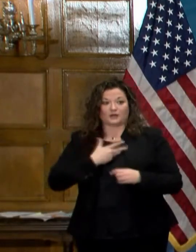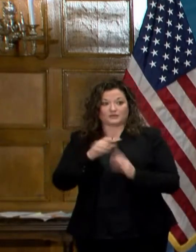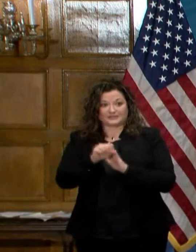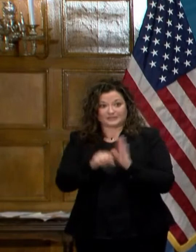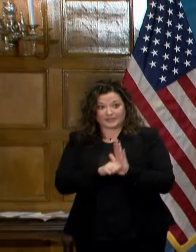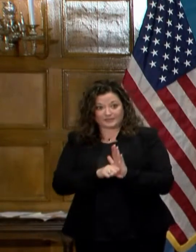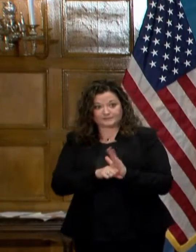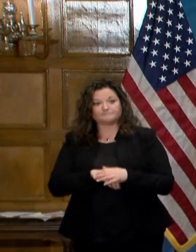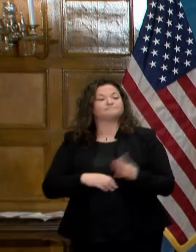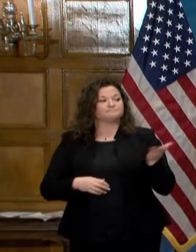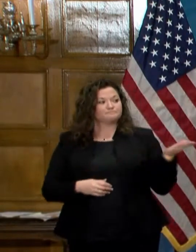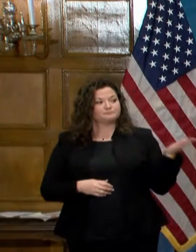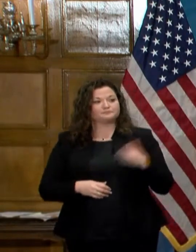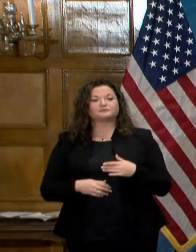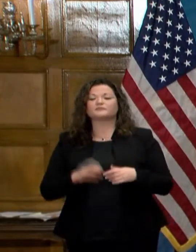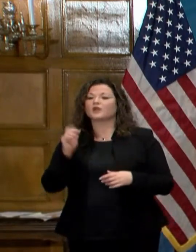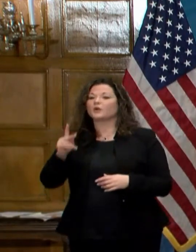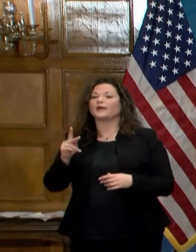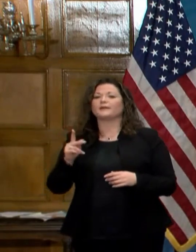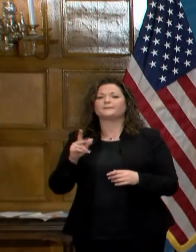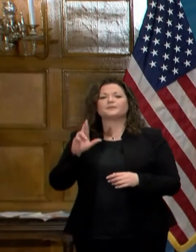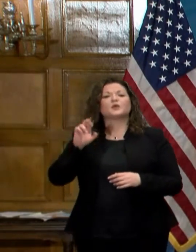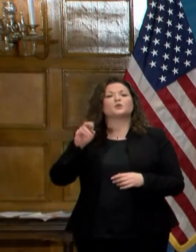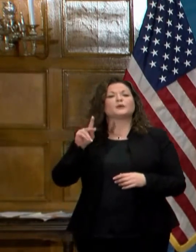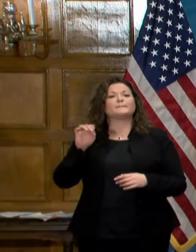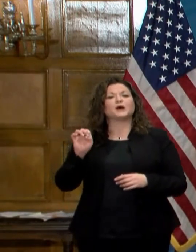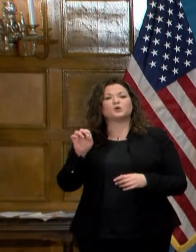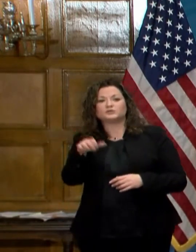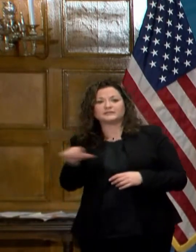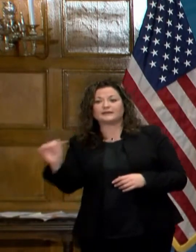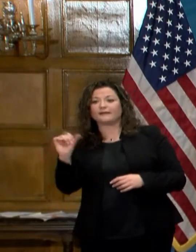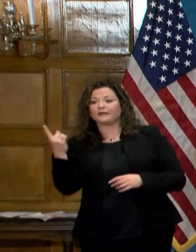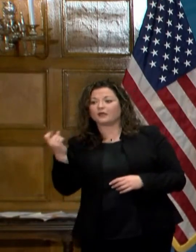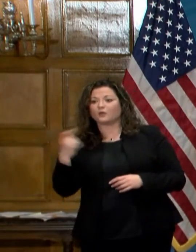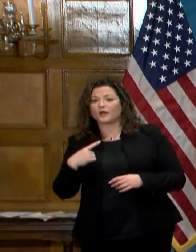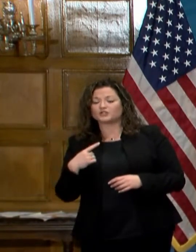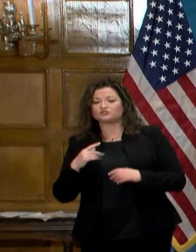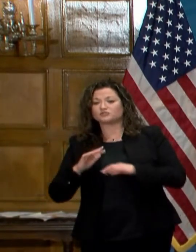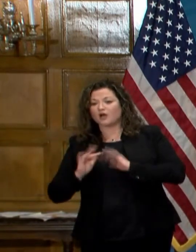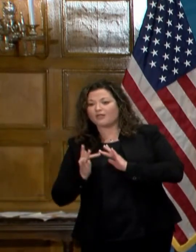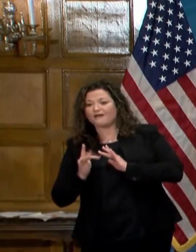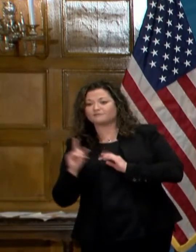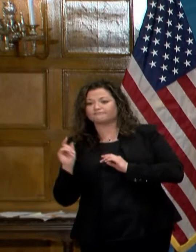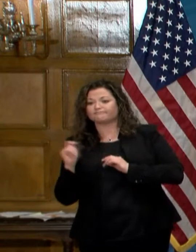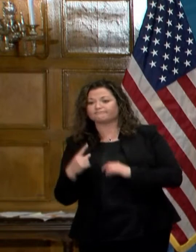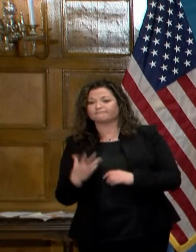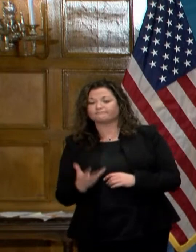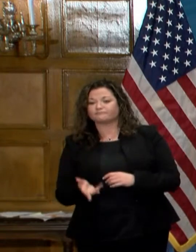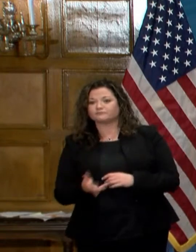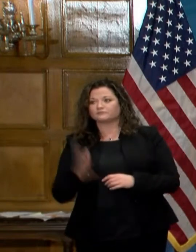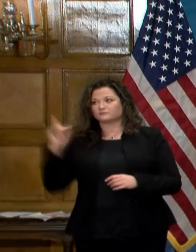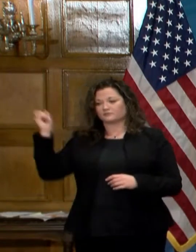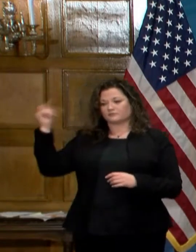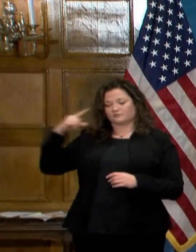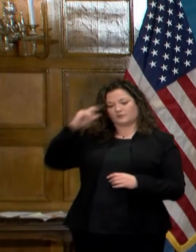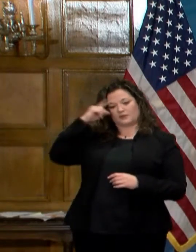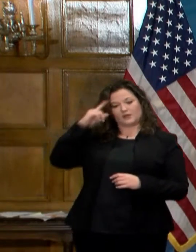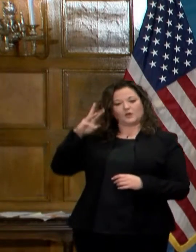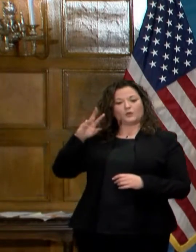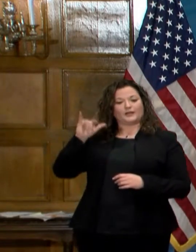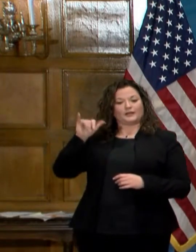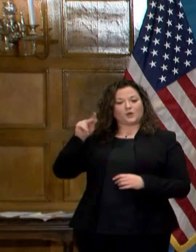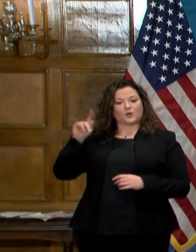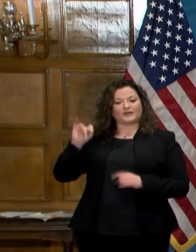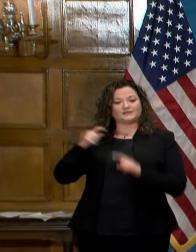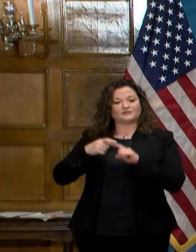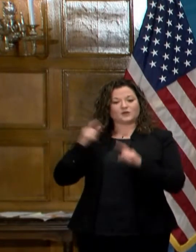Sir. Let's go remotely. Is there any questions online? Governor Rowley Hoyt with THB